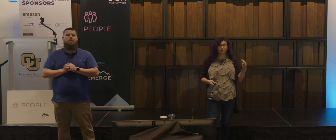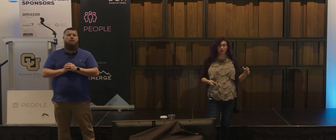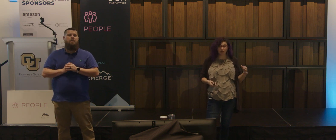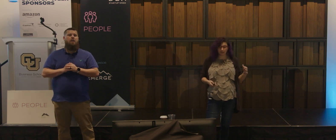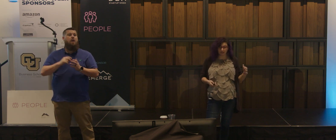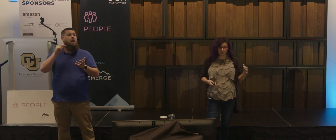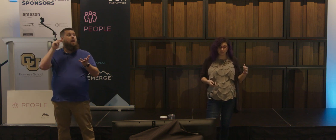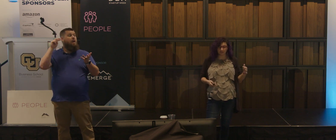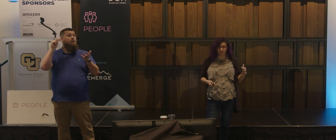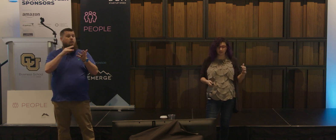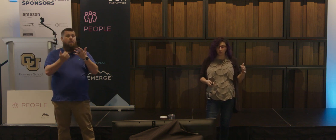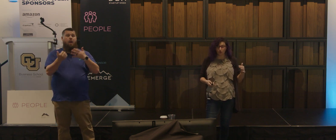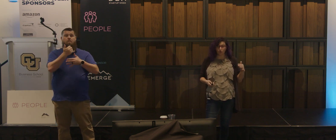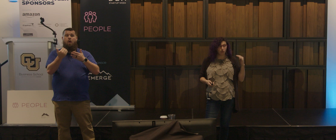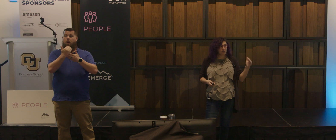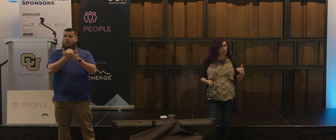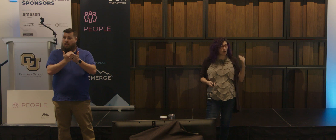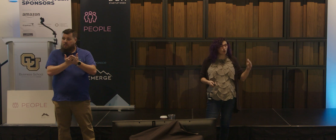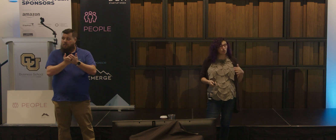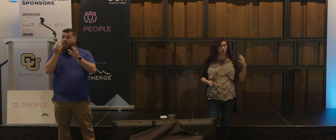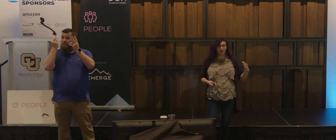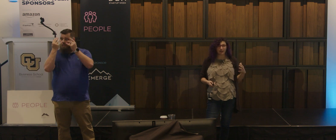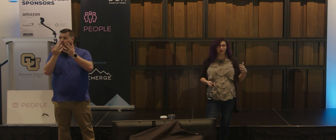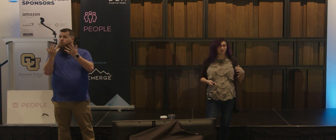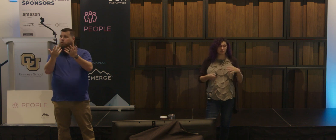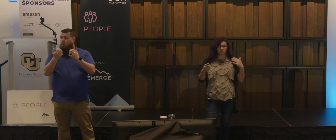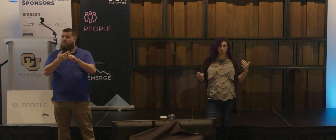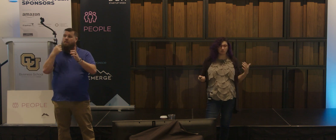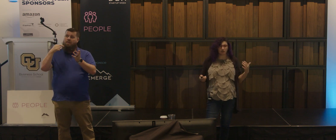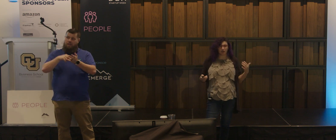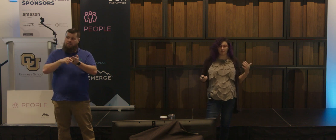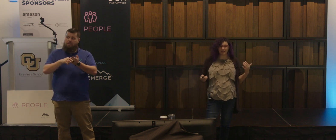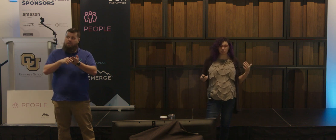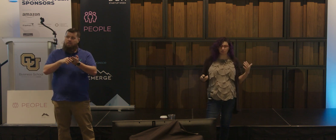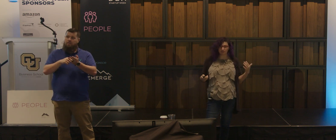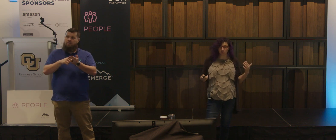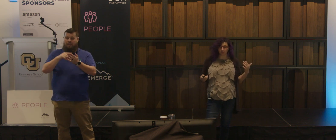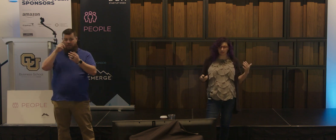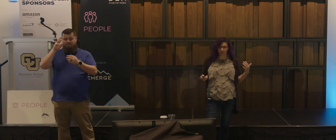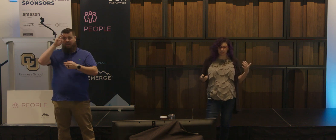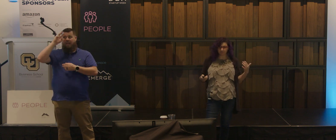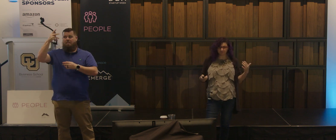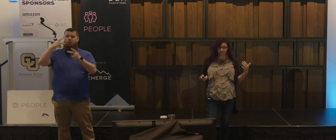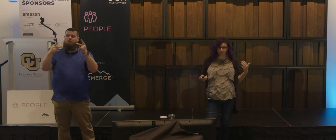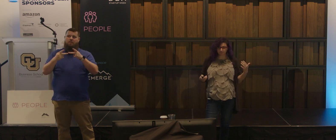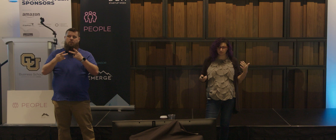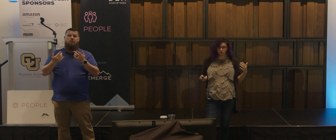Look at that priority list. Think about what you want out of this imaginary position we're building